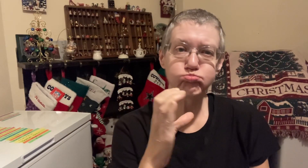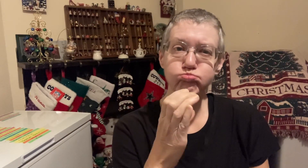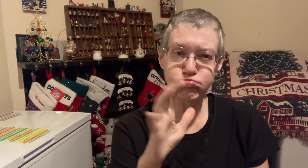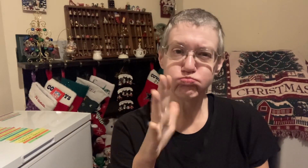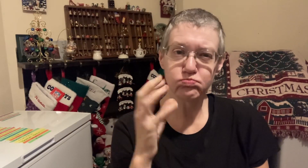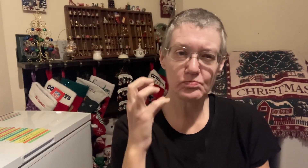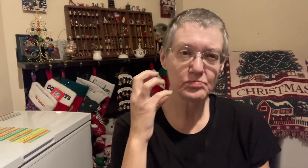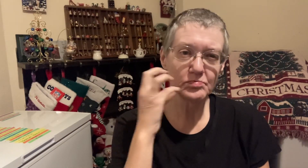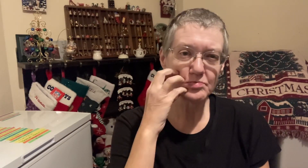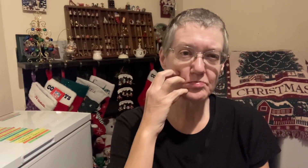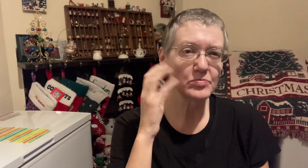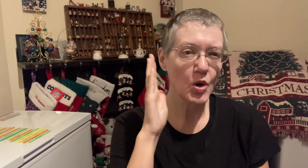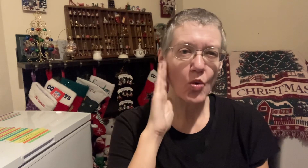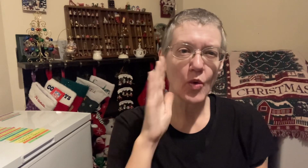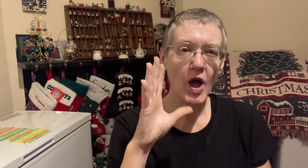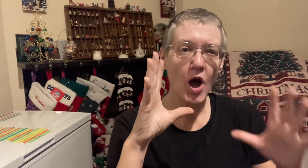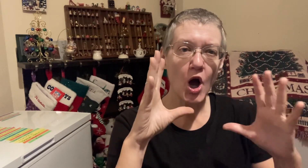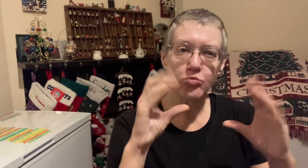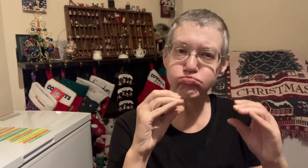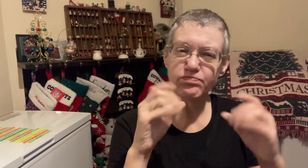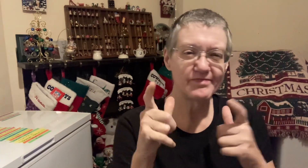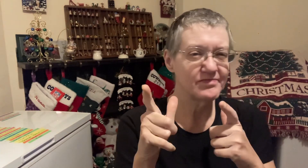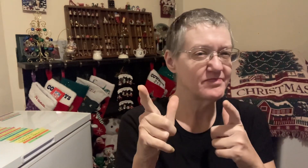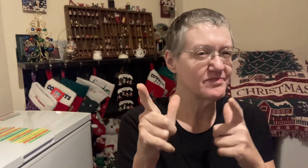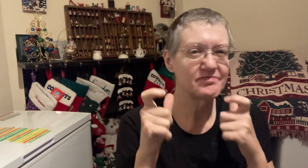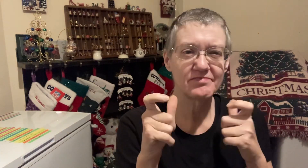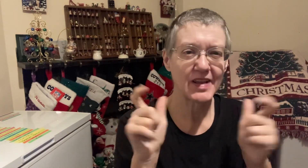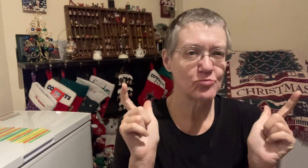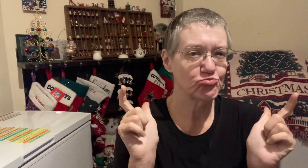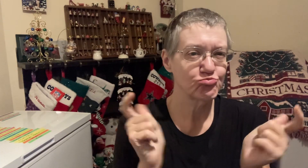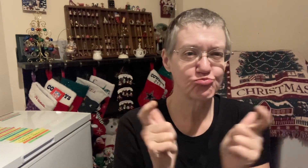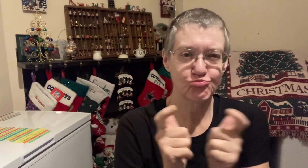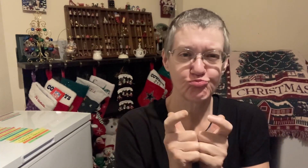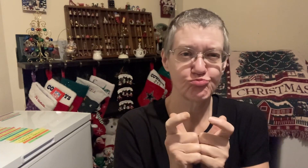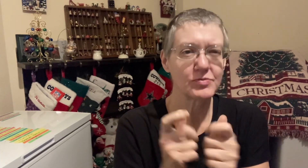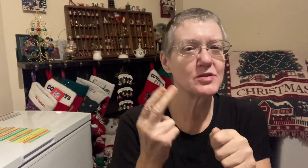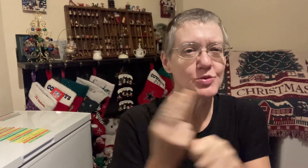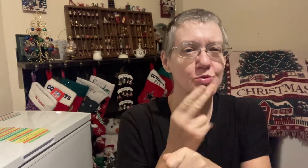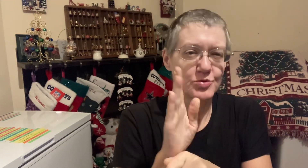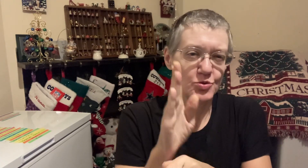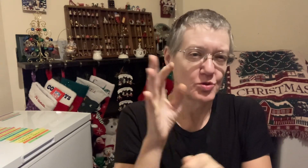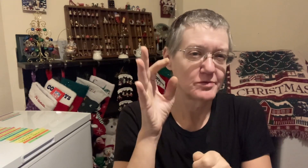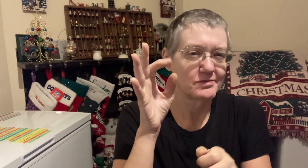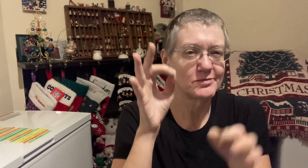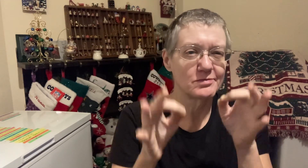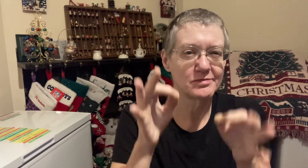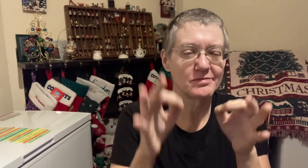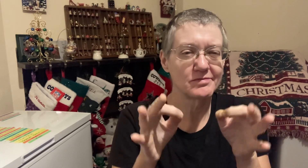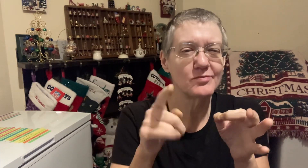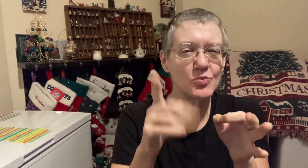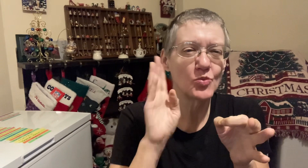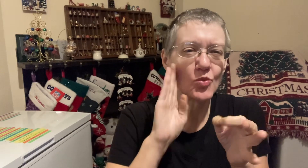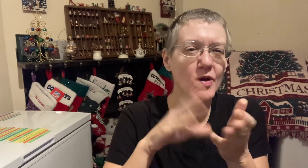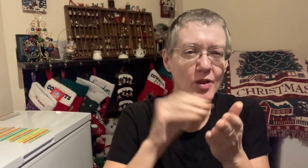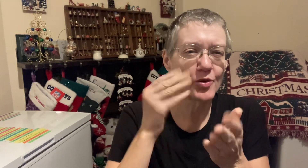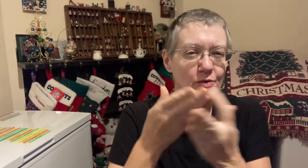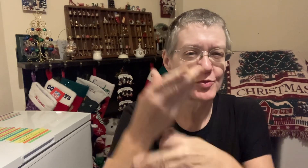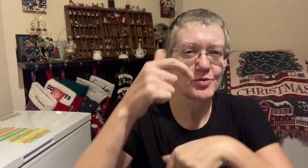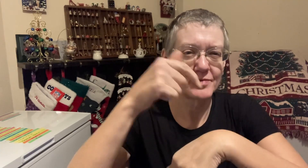I put it on pretty thick because it really dries out fast and shrinks. But use your judgment. You'll figure